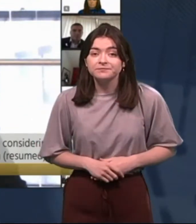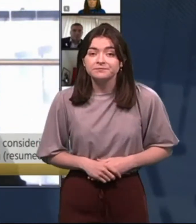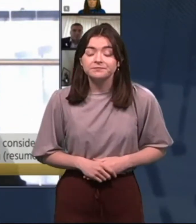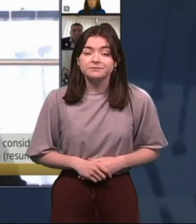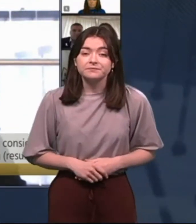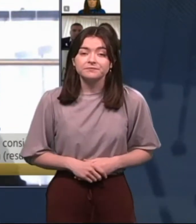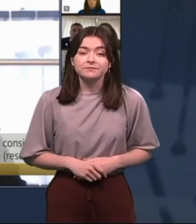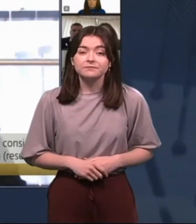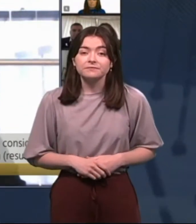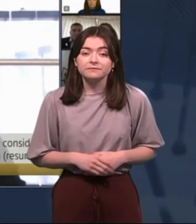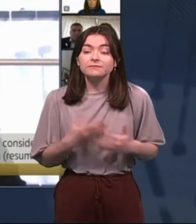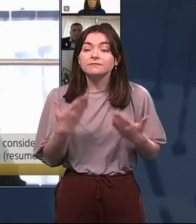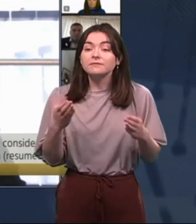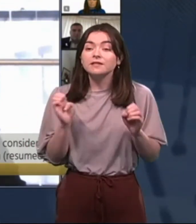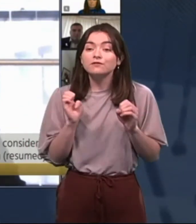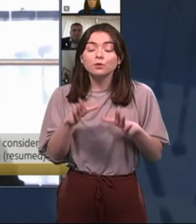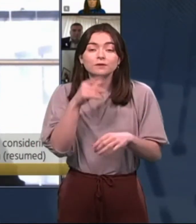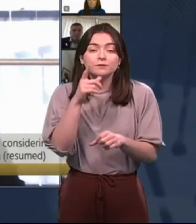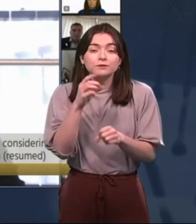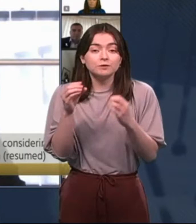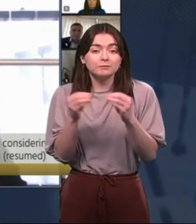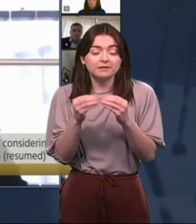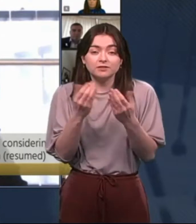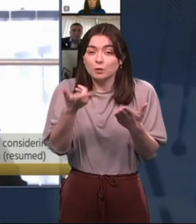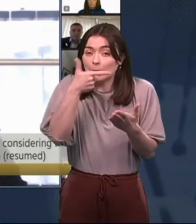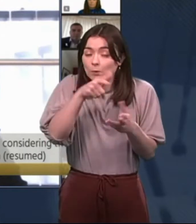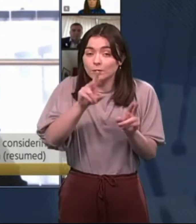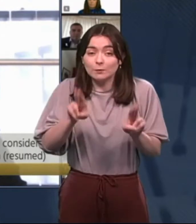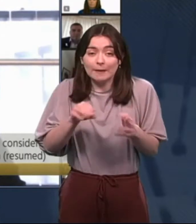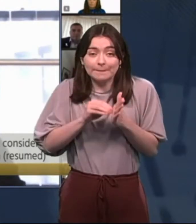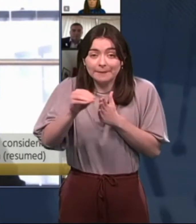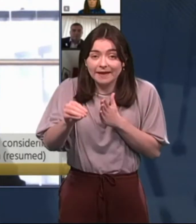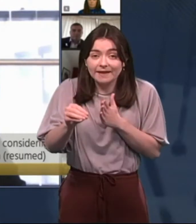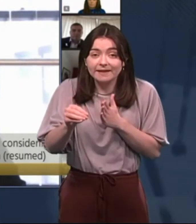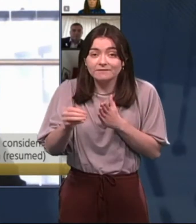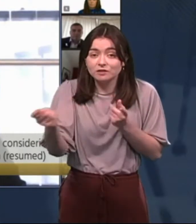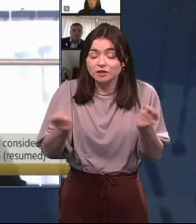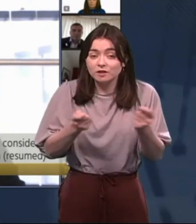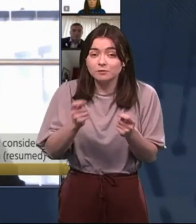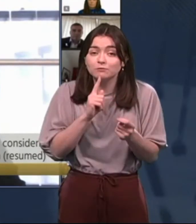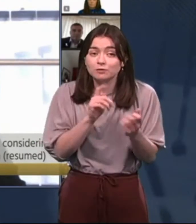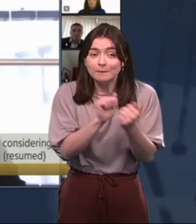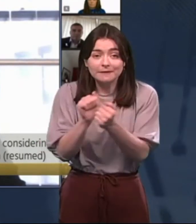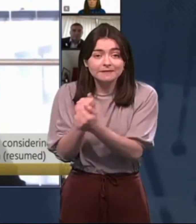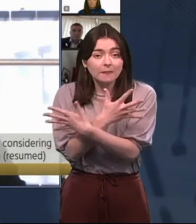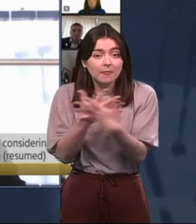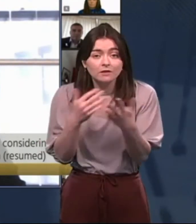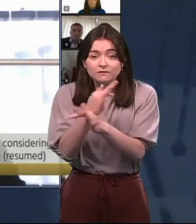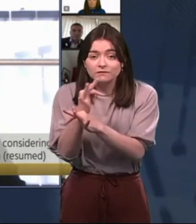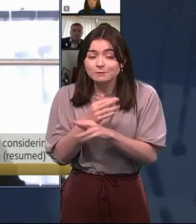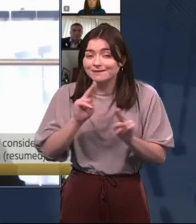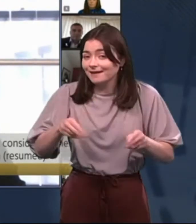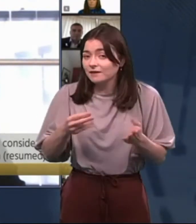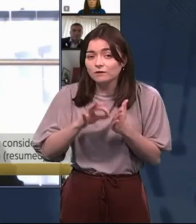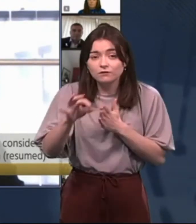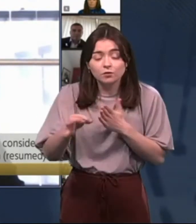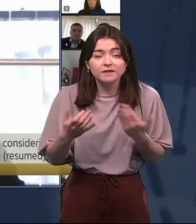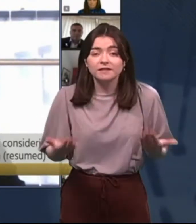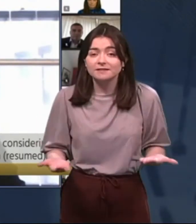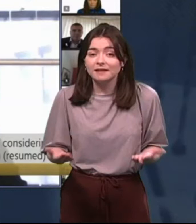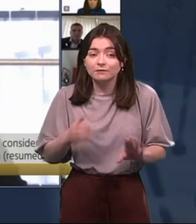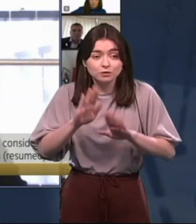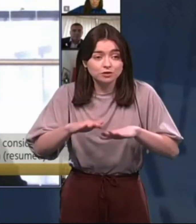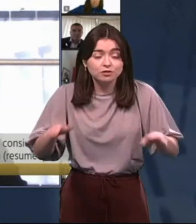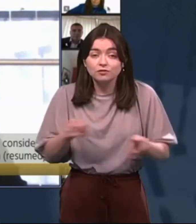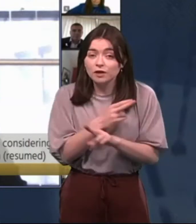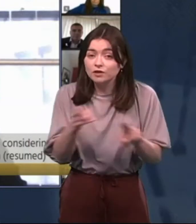And then, of course, you mentioned that you're fortunate enough to be able to pay it, and we speak to very many families who actually just can't, and their children are not getting